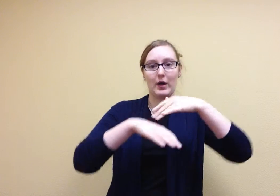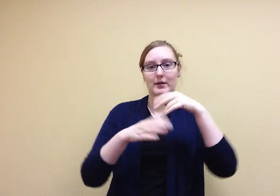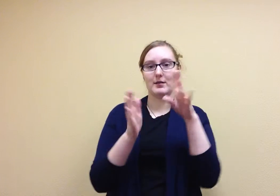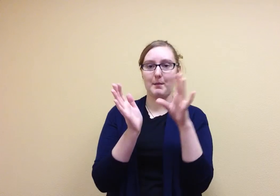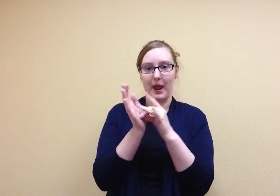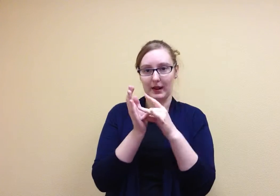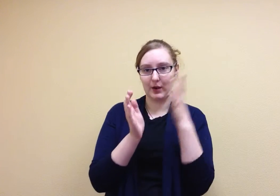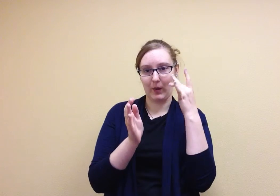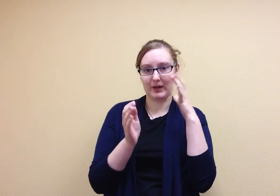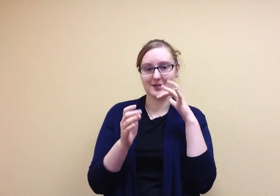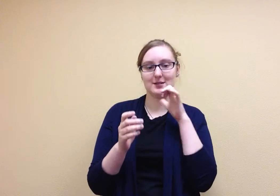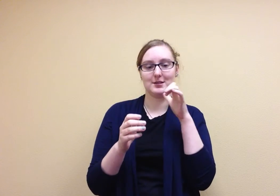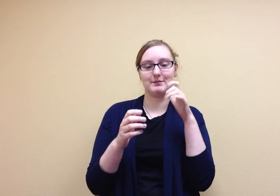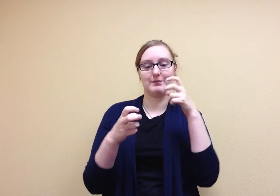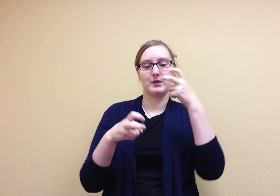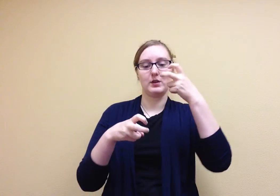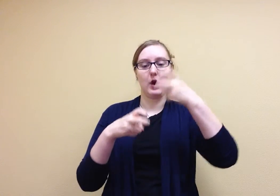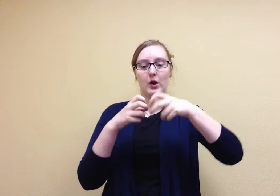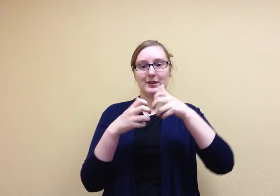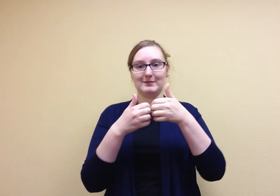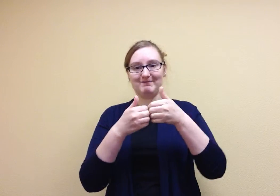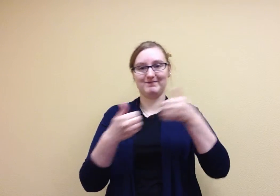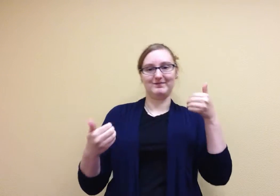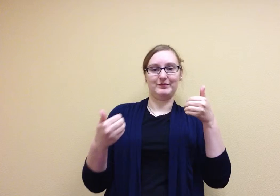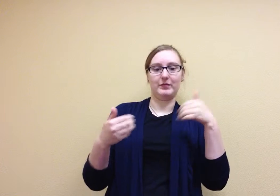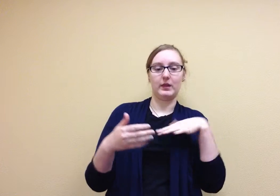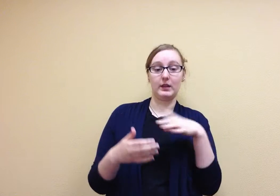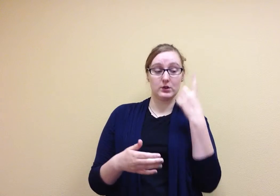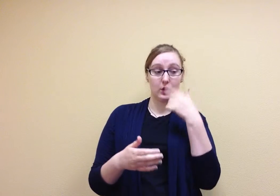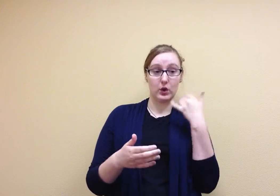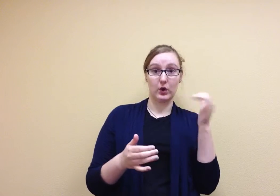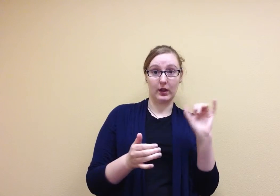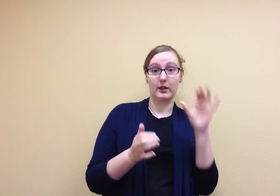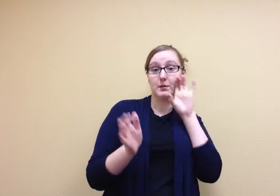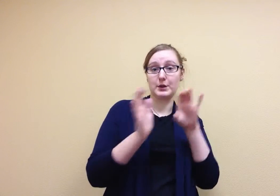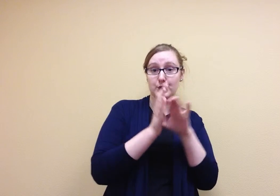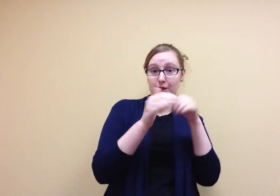creating the magnetic field like what you have in the book? Yeah, that's right.